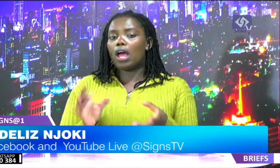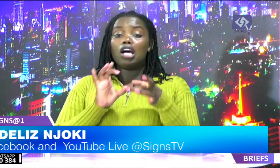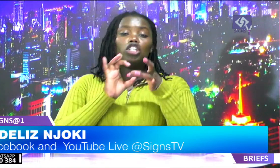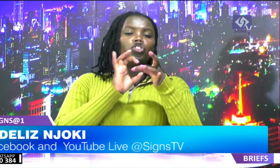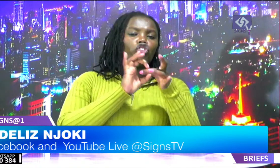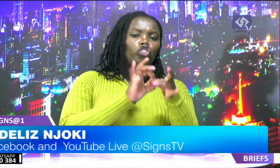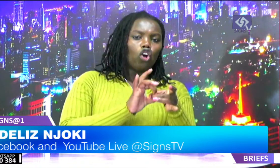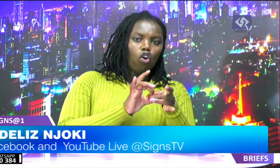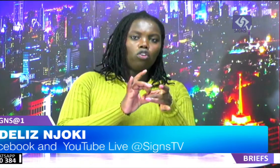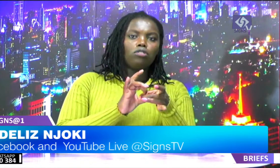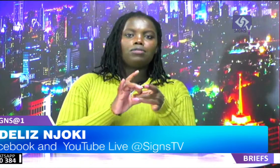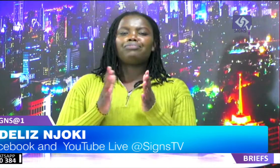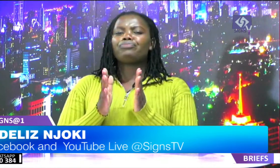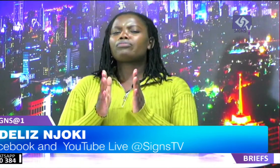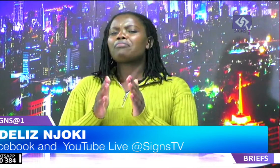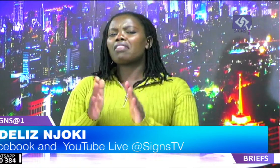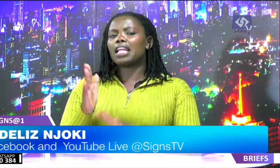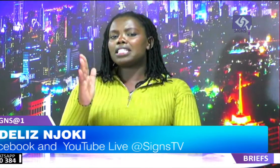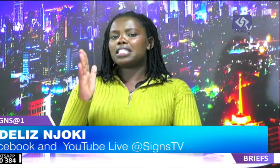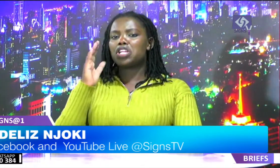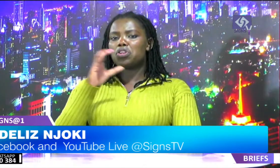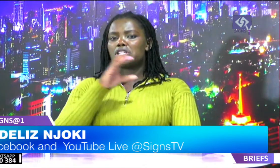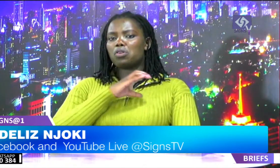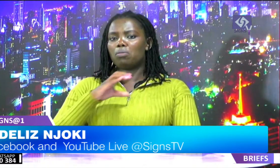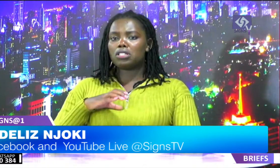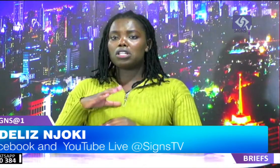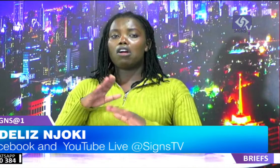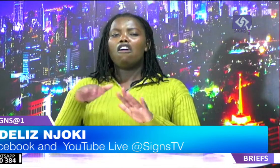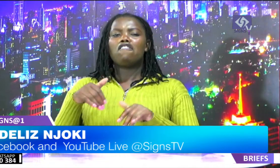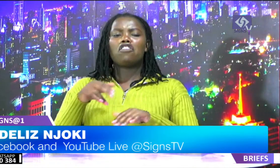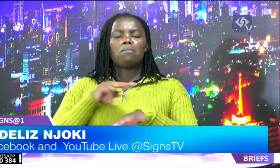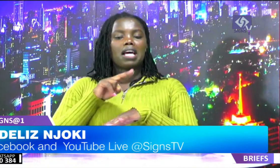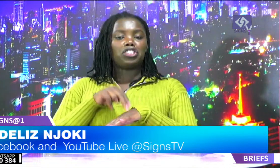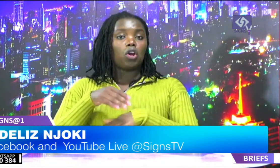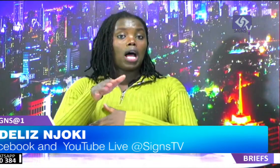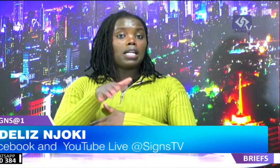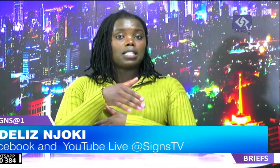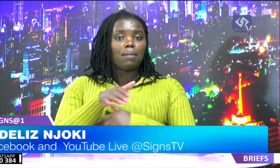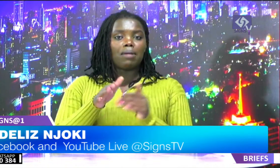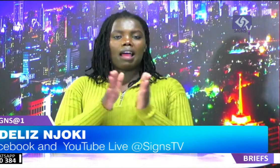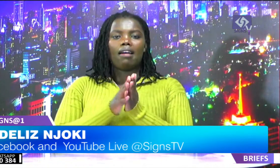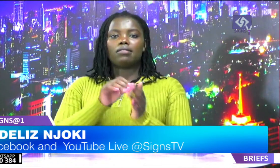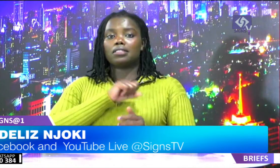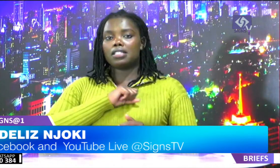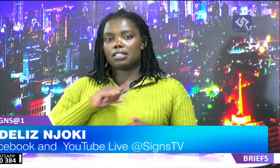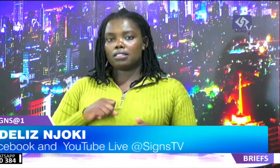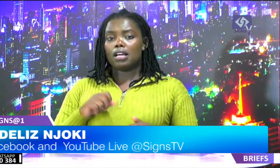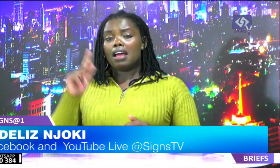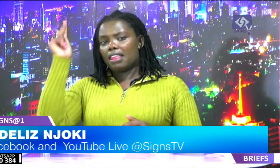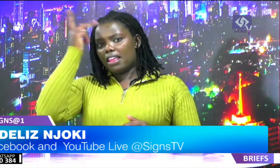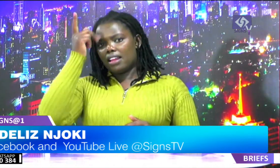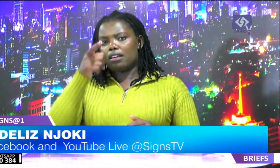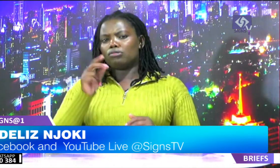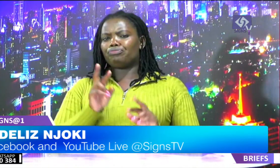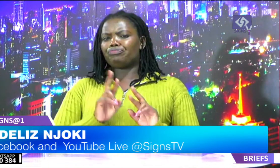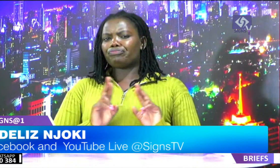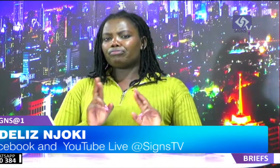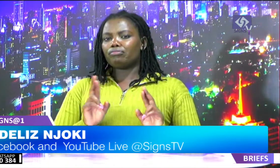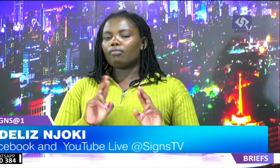recommendation from a joint security committee of the National Assembly and Senate. Kenya is